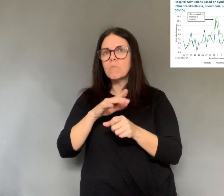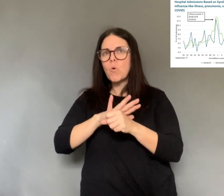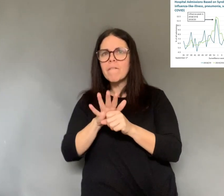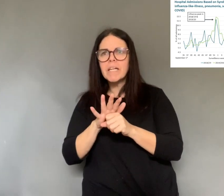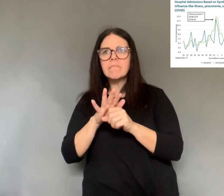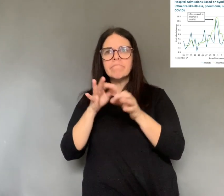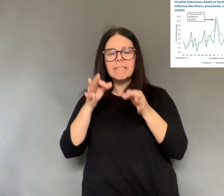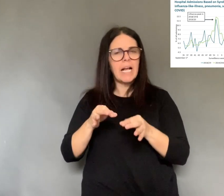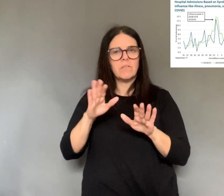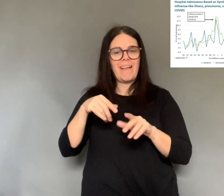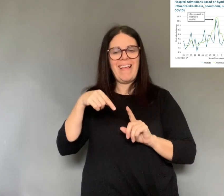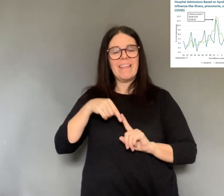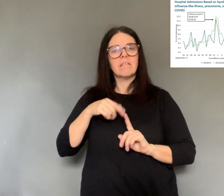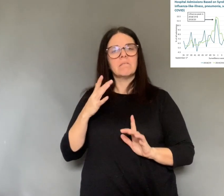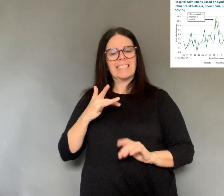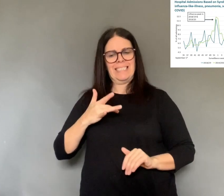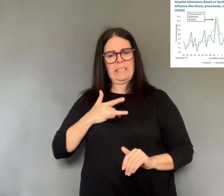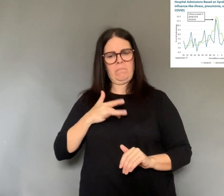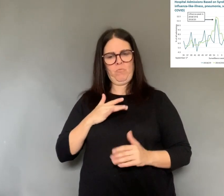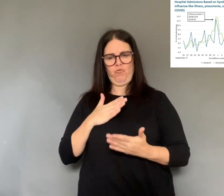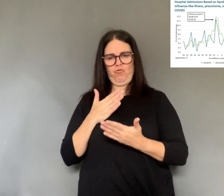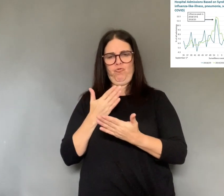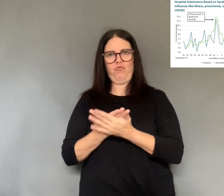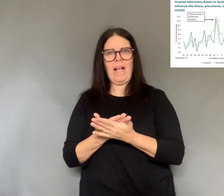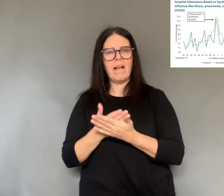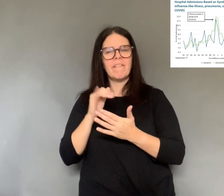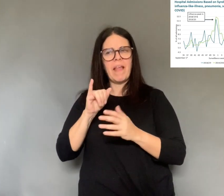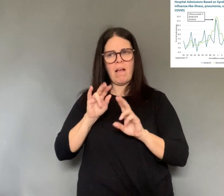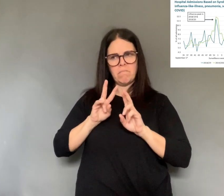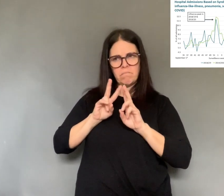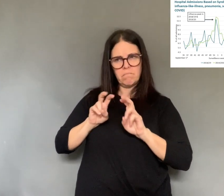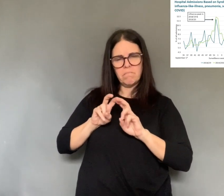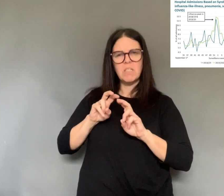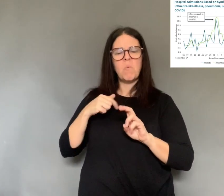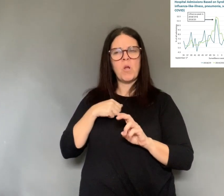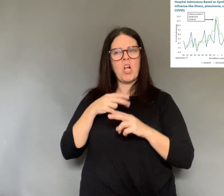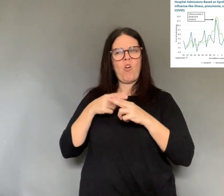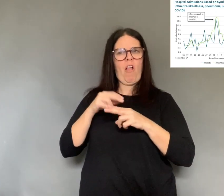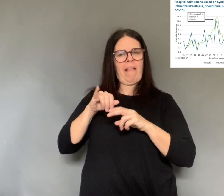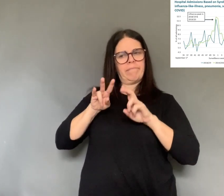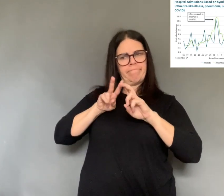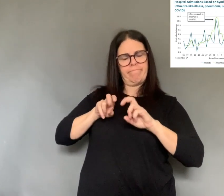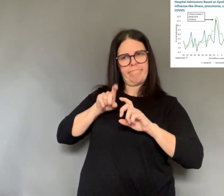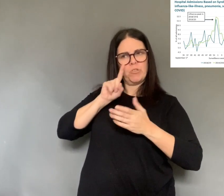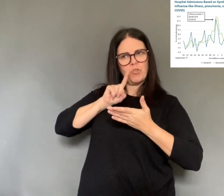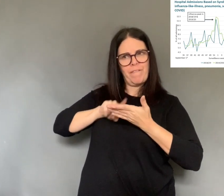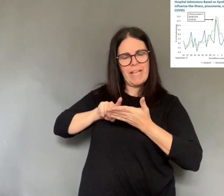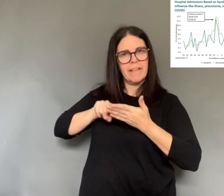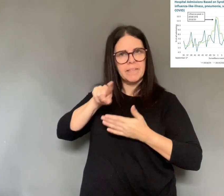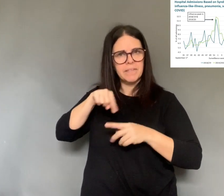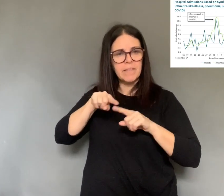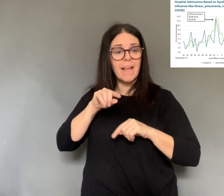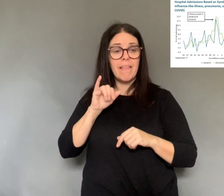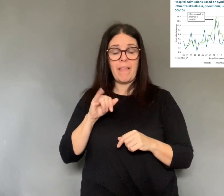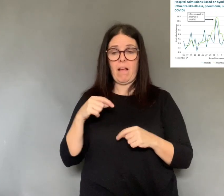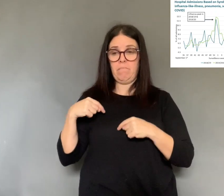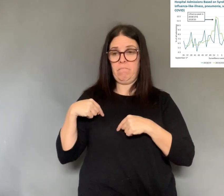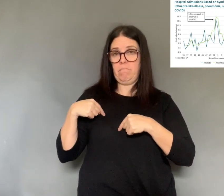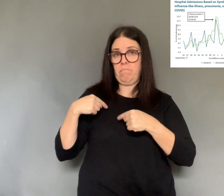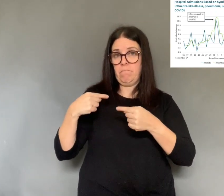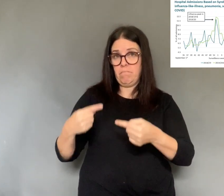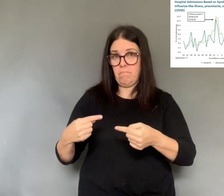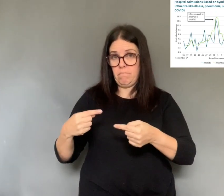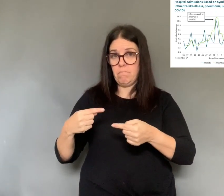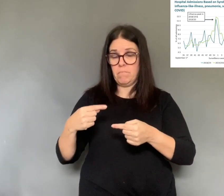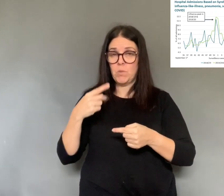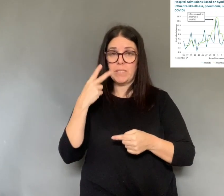of graph gives us an indication of something happening before we get an official diagnosis. This is what we call as surveillance, sentinel